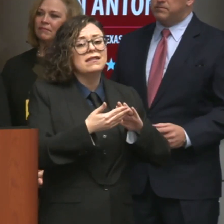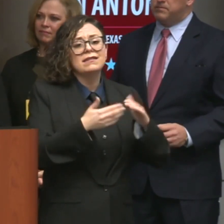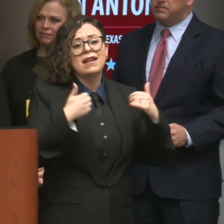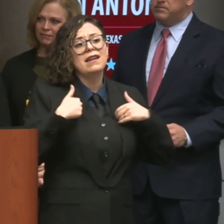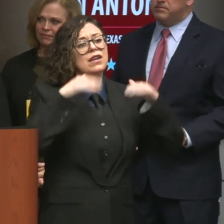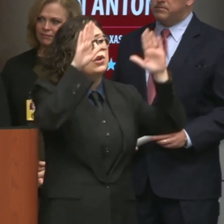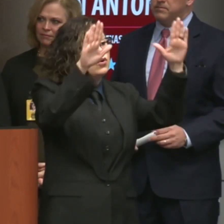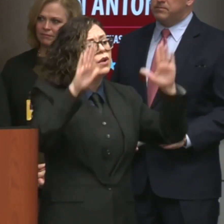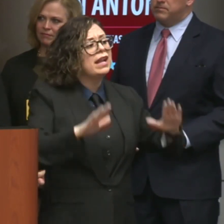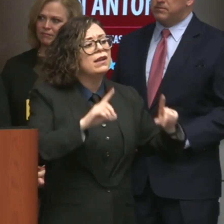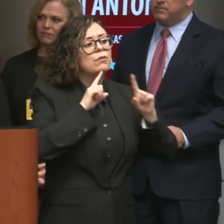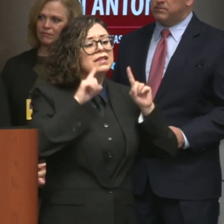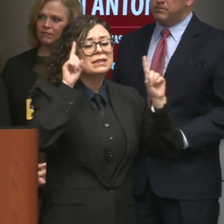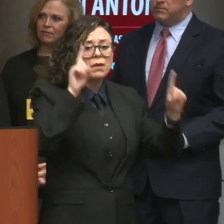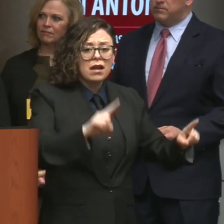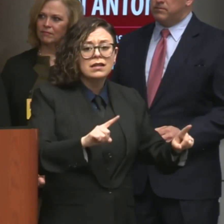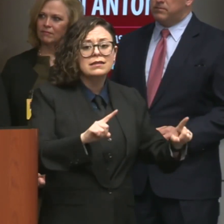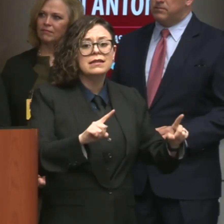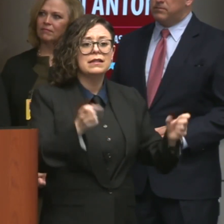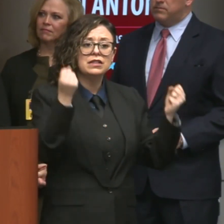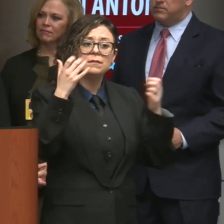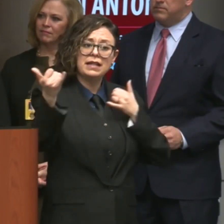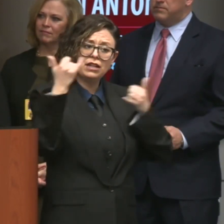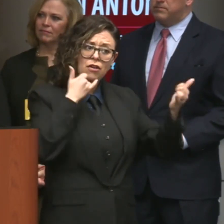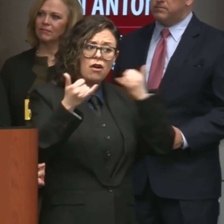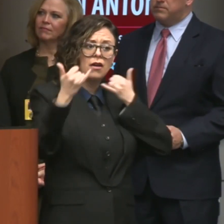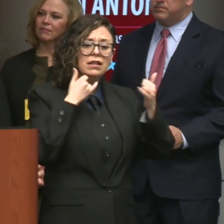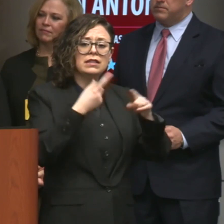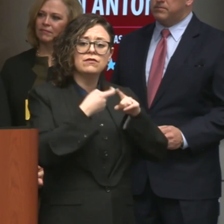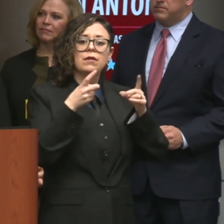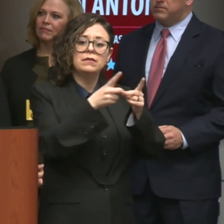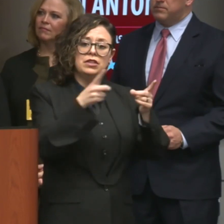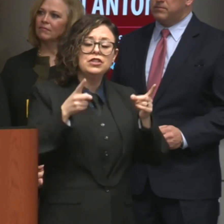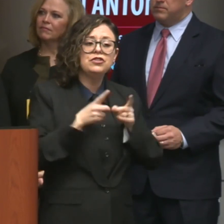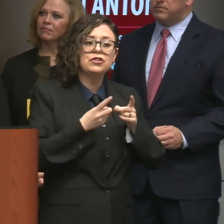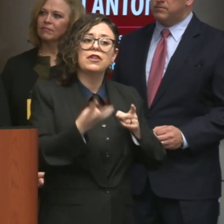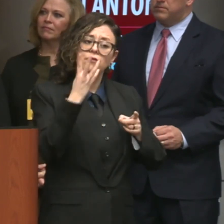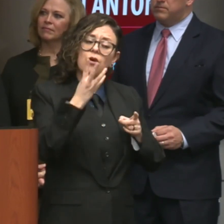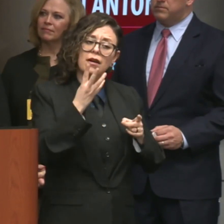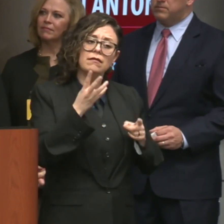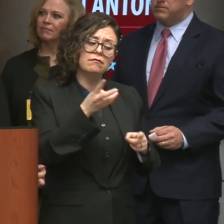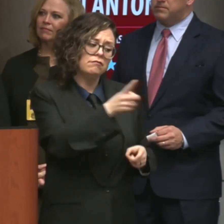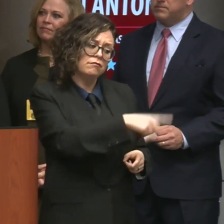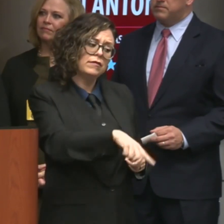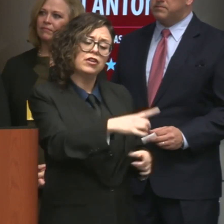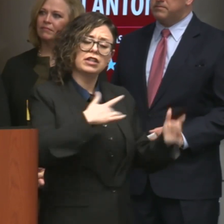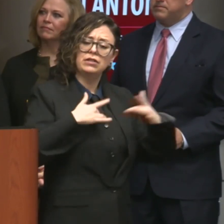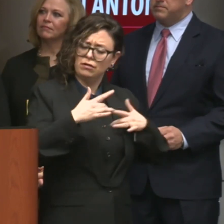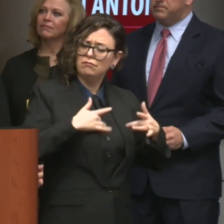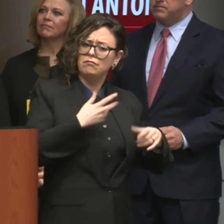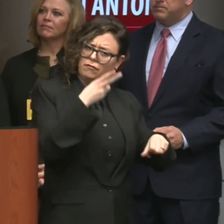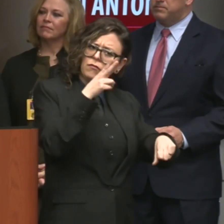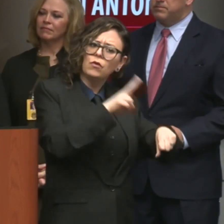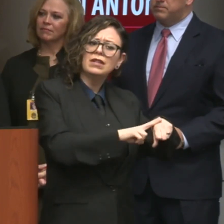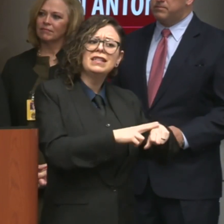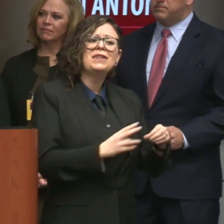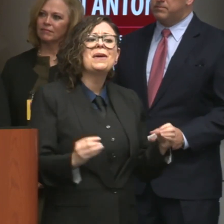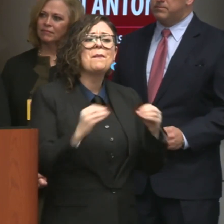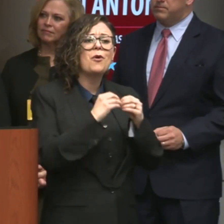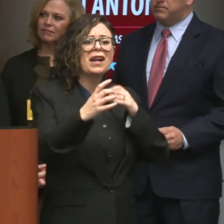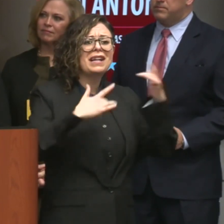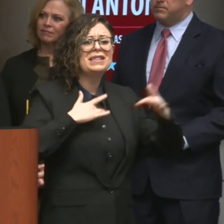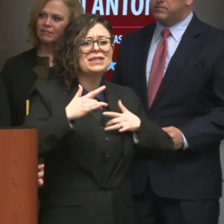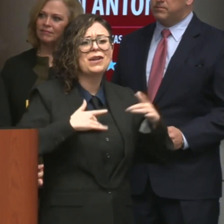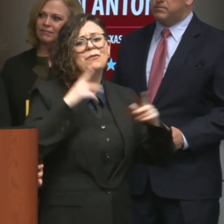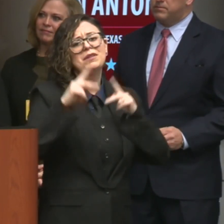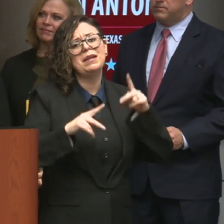great response. We have had calls from District 4 residents who are concerned, of course, rightfully so. They are more concerned with the folks that